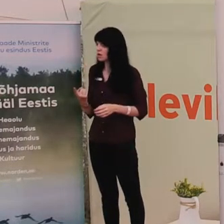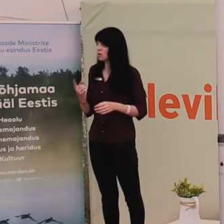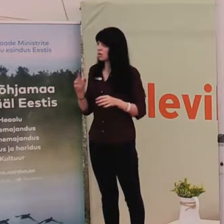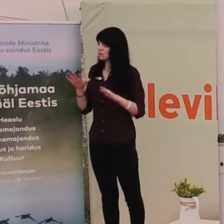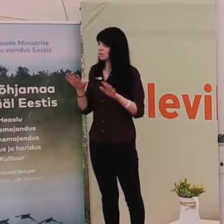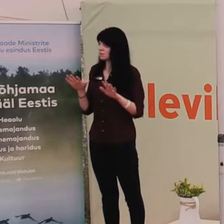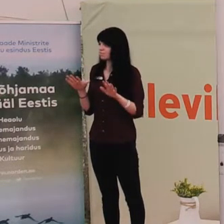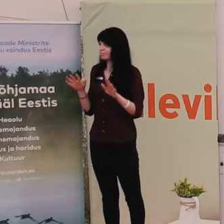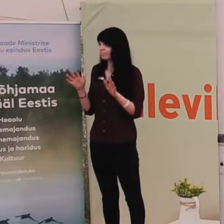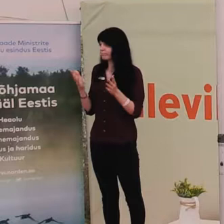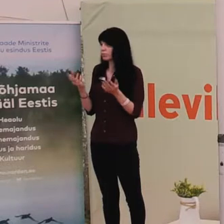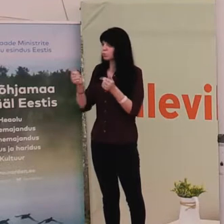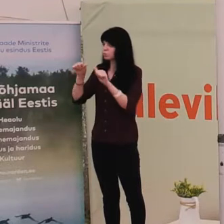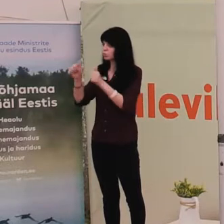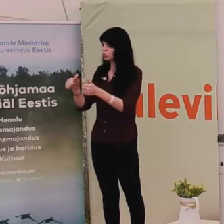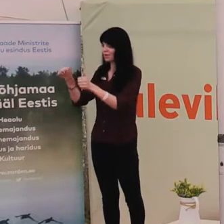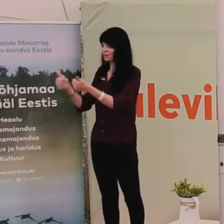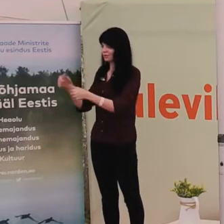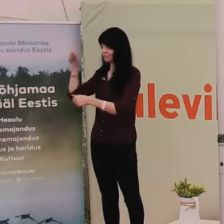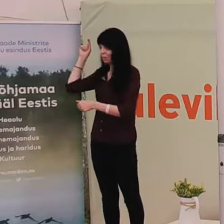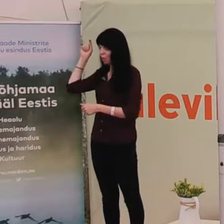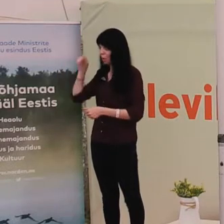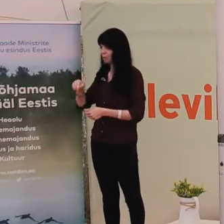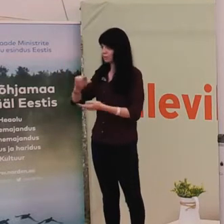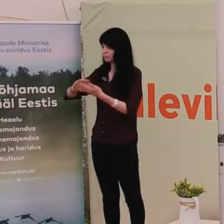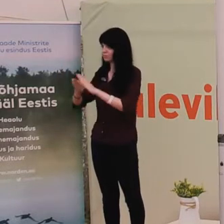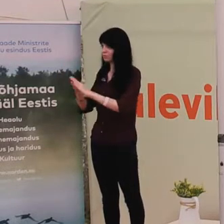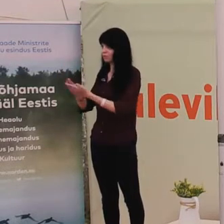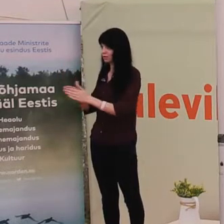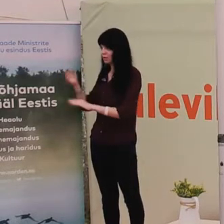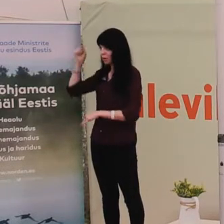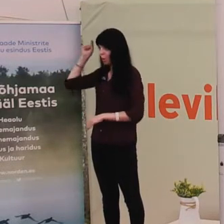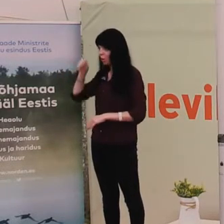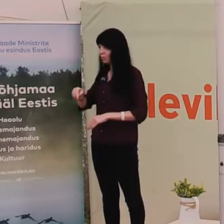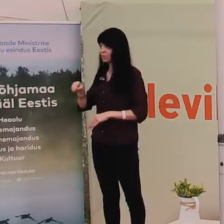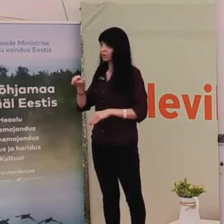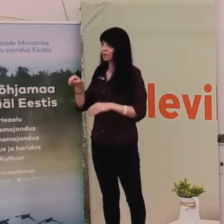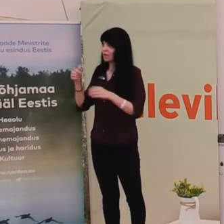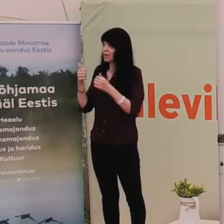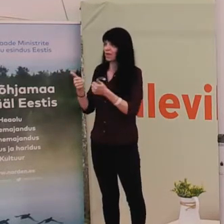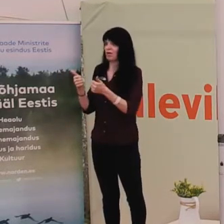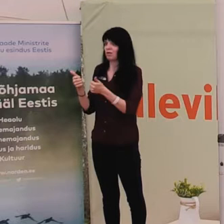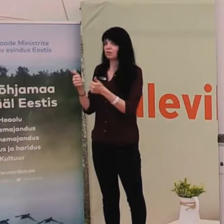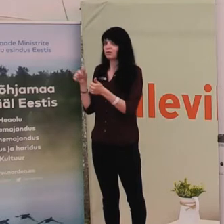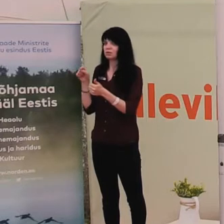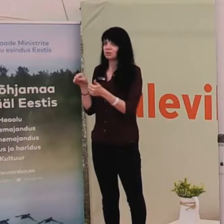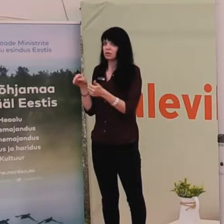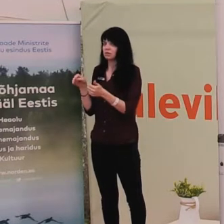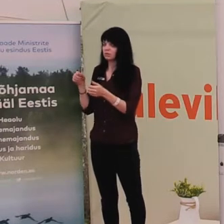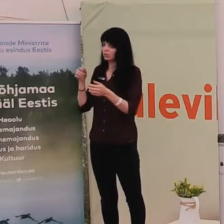that building scenarios is actually very important because then you wouldn't be locked in only in one kind of